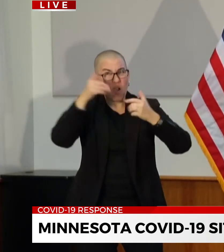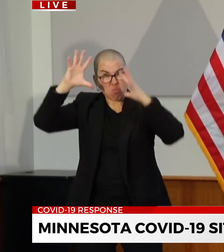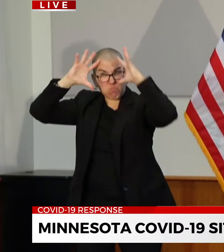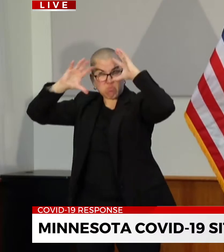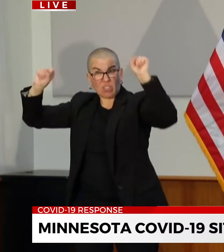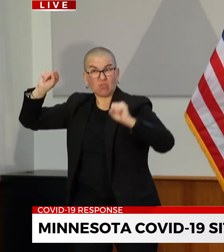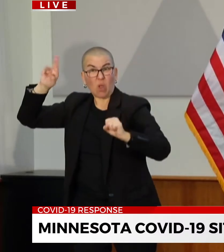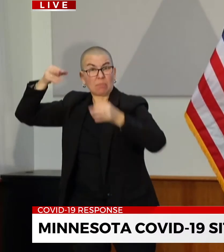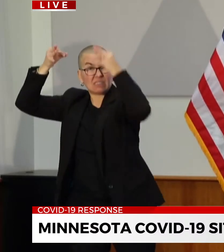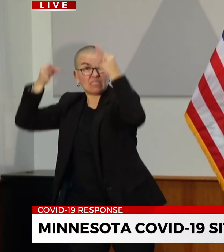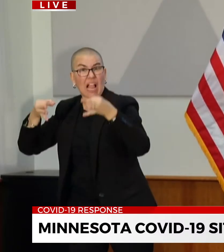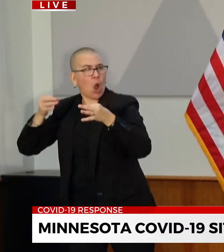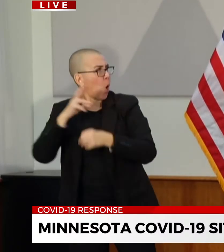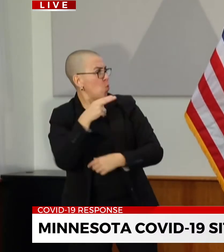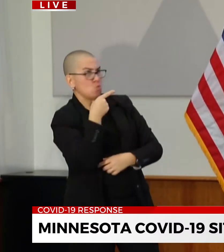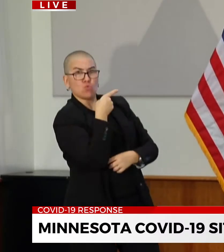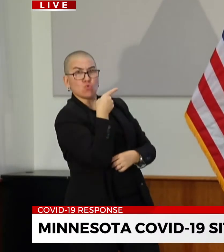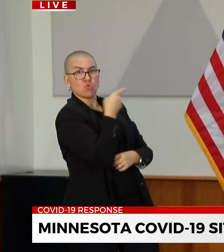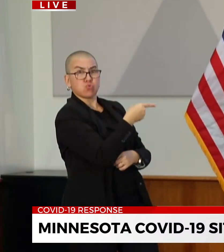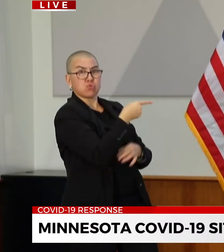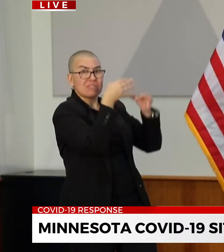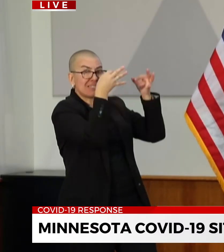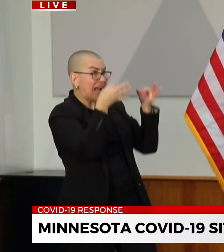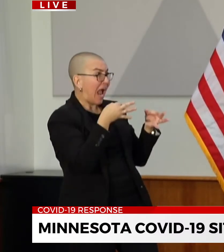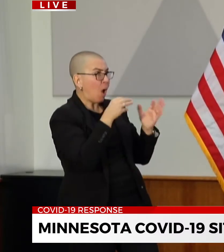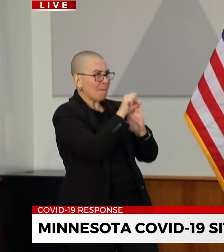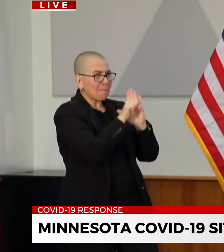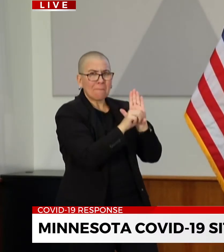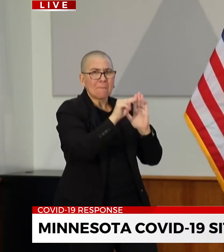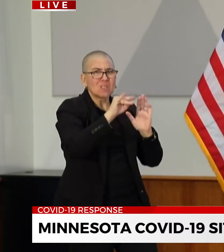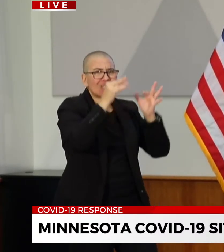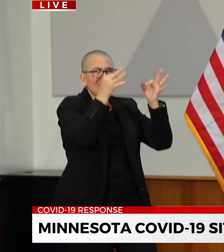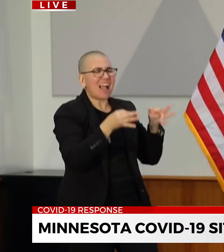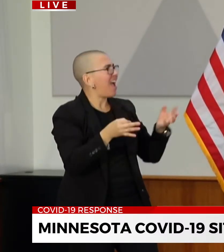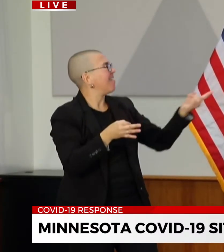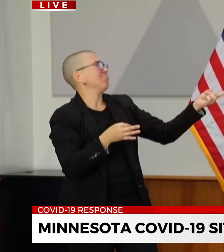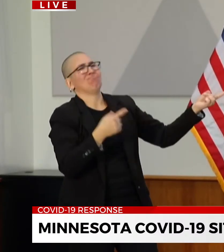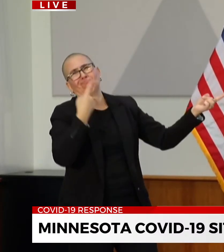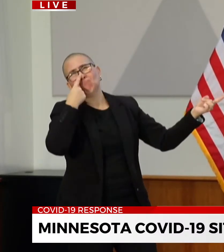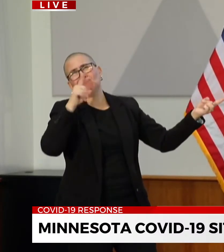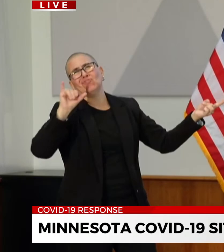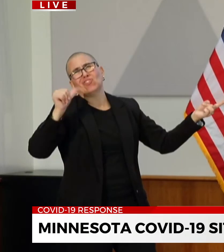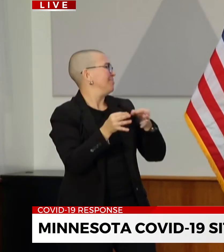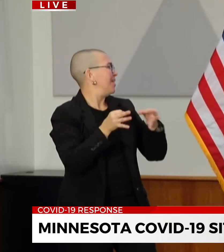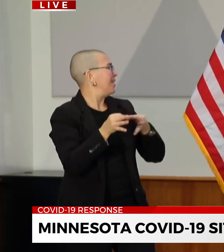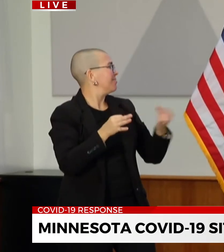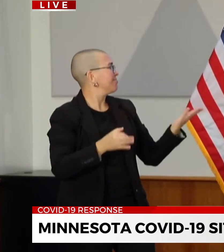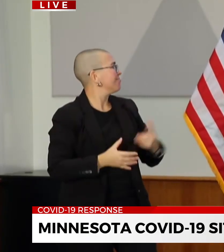Yeah, Jan, you want to talk about this one? This is the discussion we're in right now.